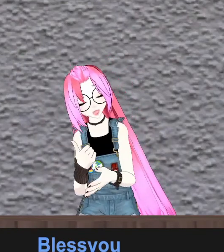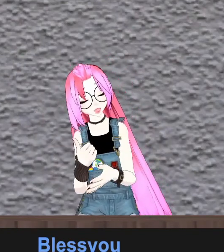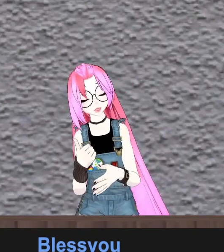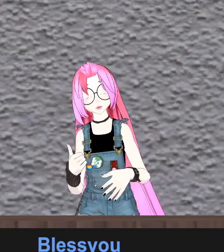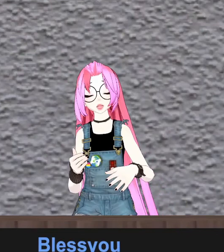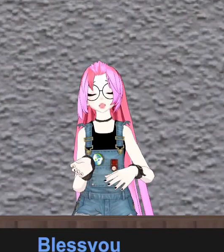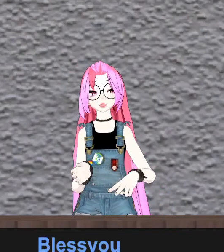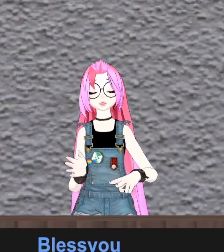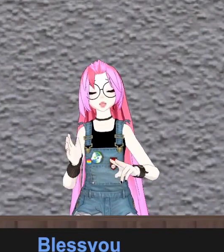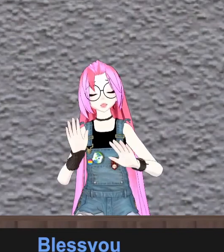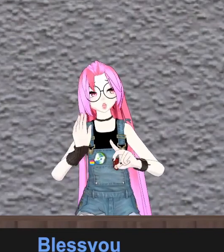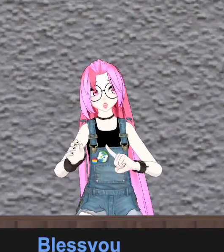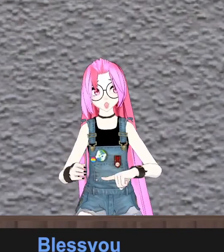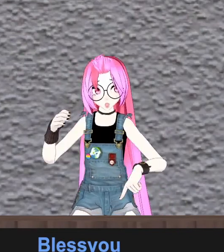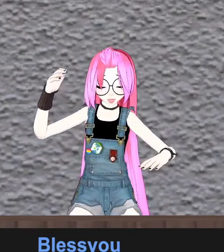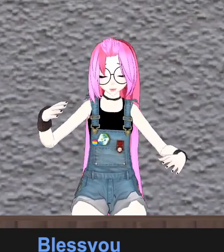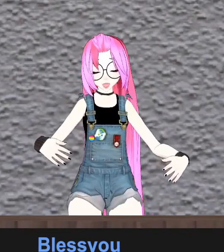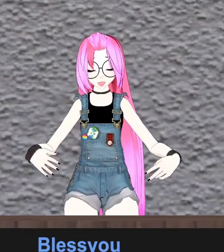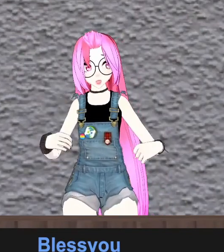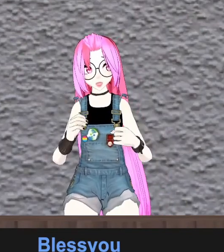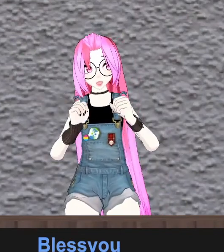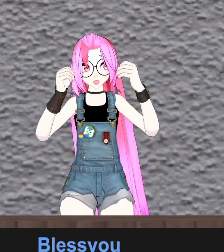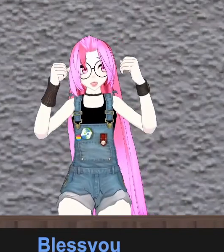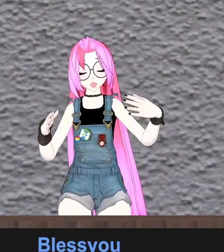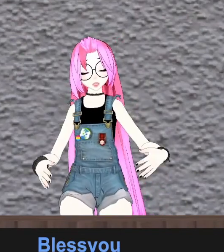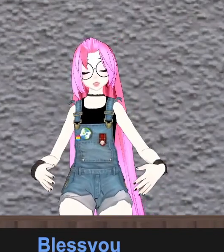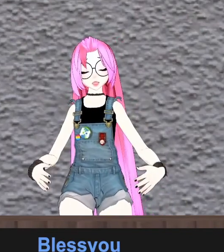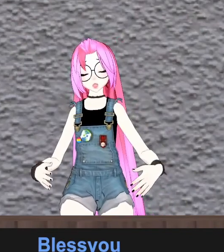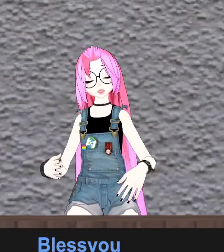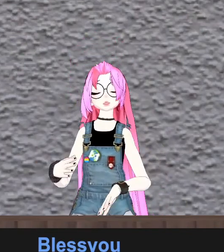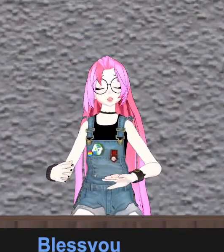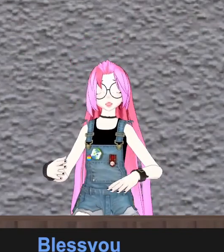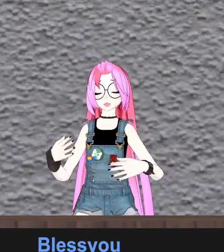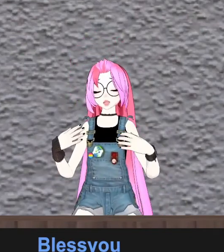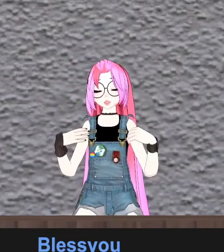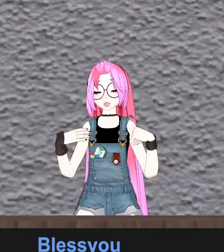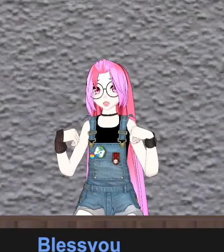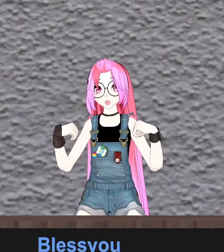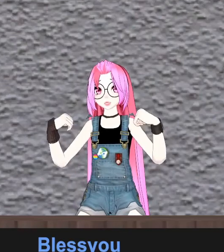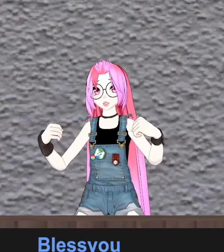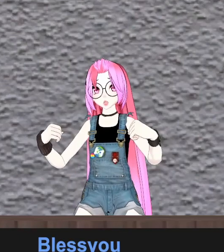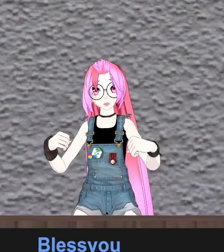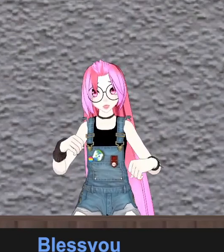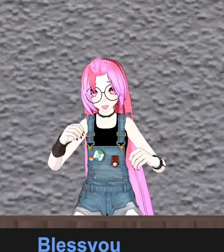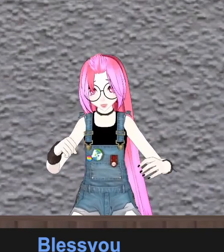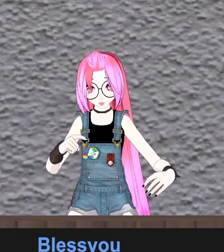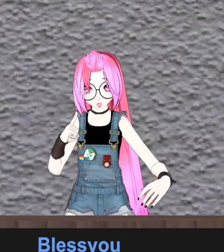help? Not force yourself to be like, I'm going to interpret for you. I am going to save you, poor deaf person.